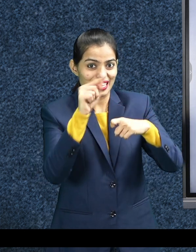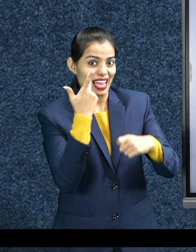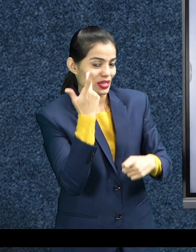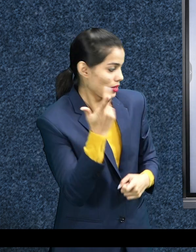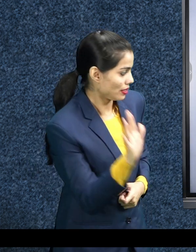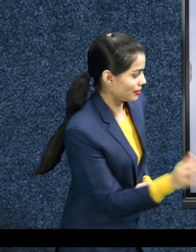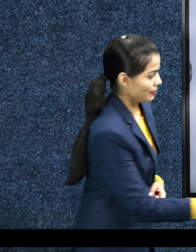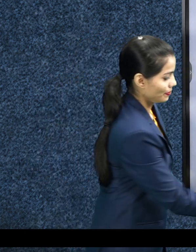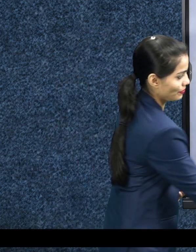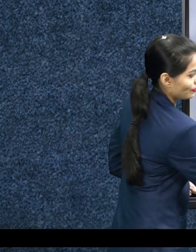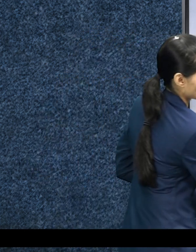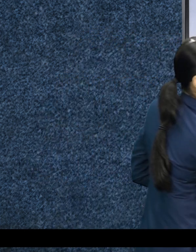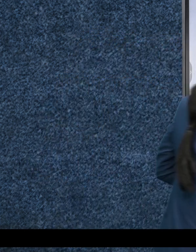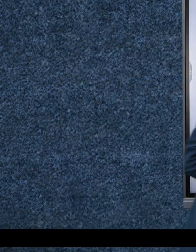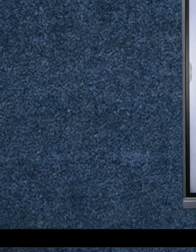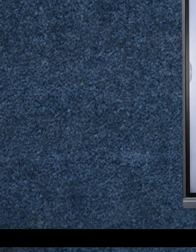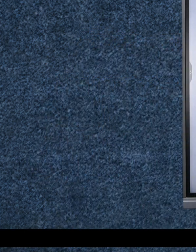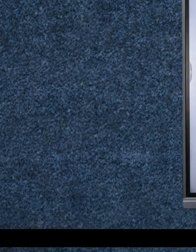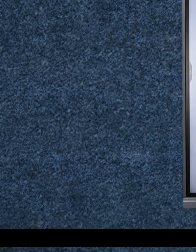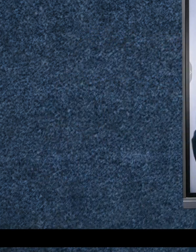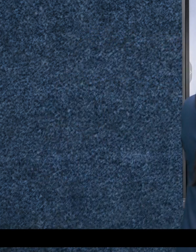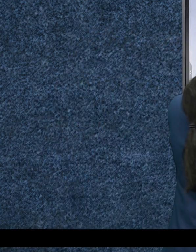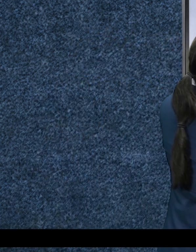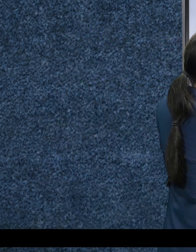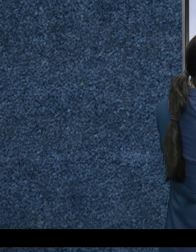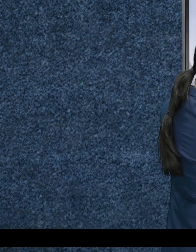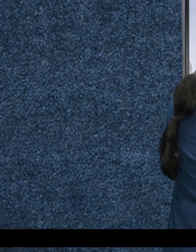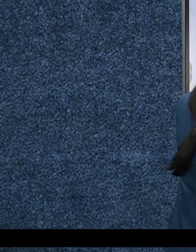x bar is equal to 28 by 10